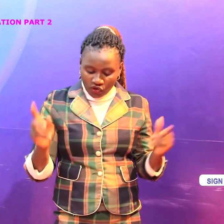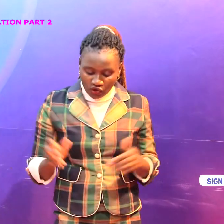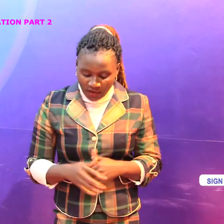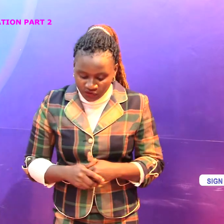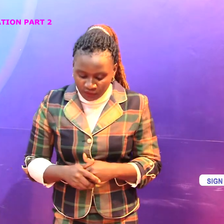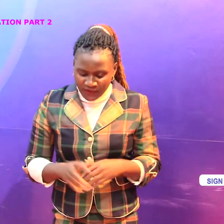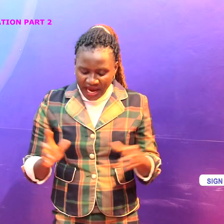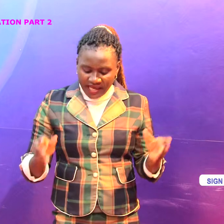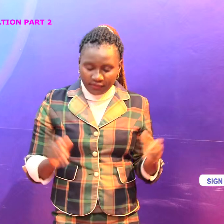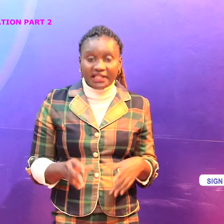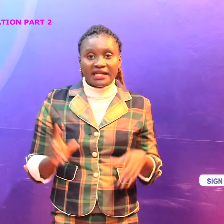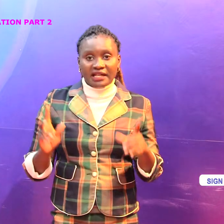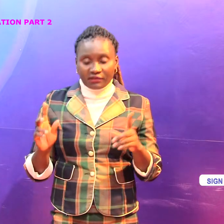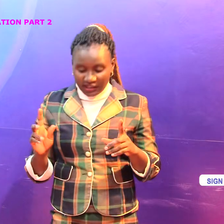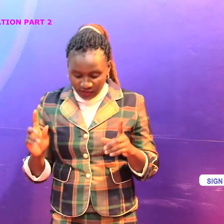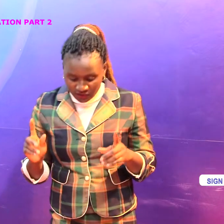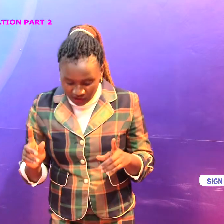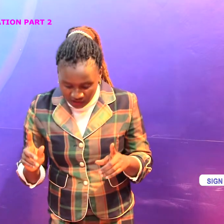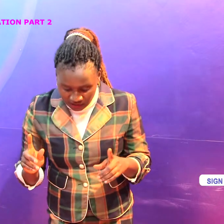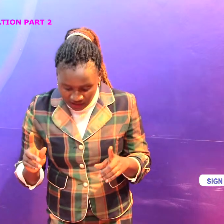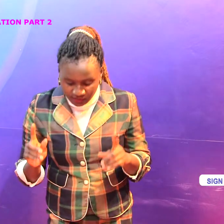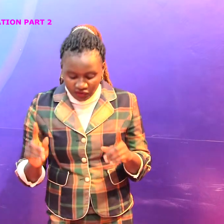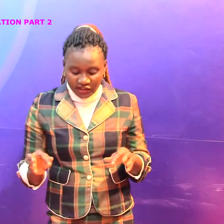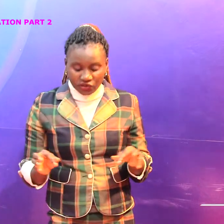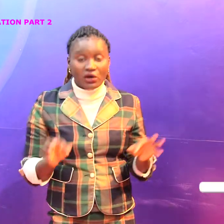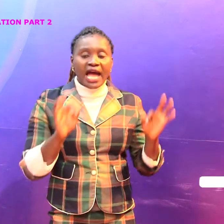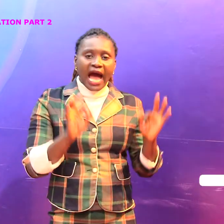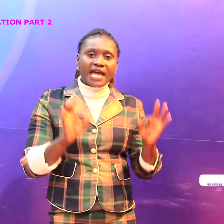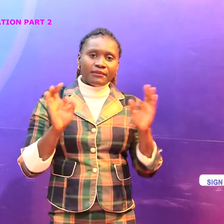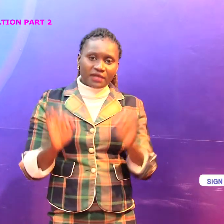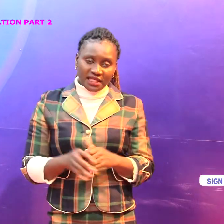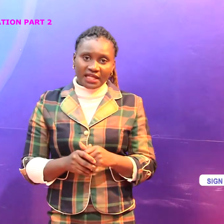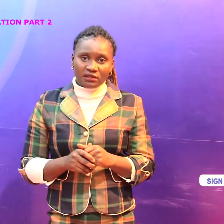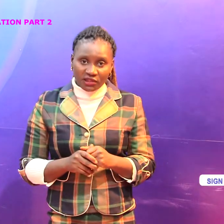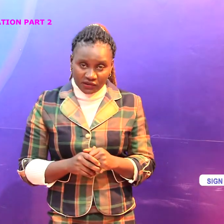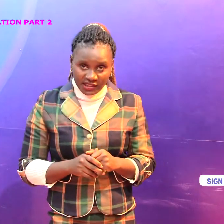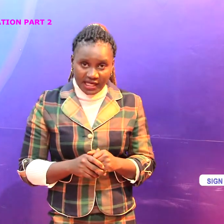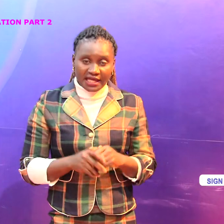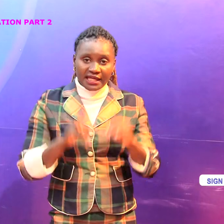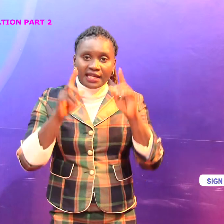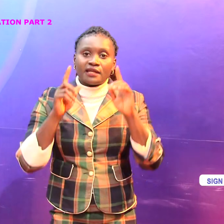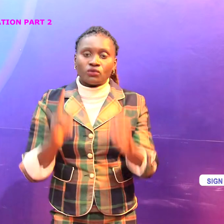question mark? So I am meeting the administrator. So I am meeting the administrator in